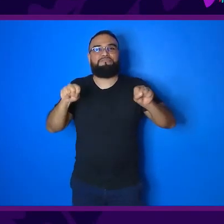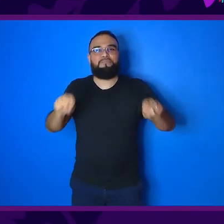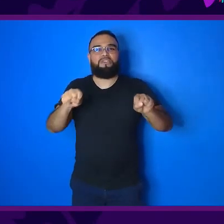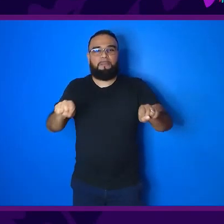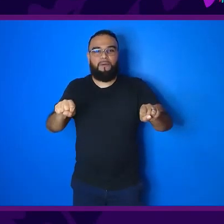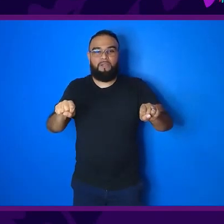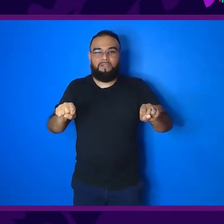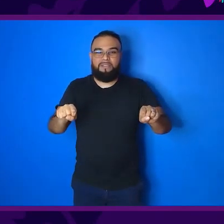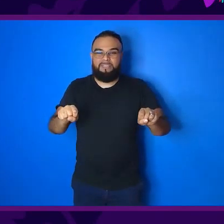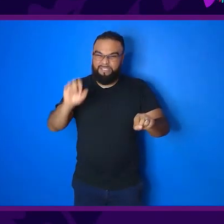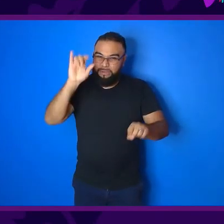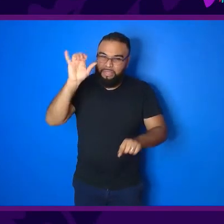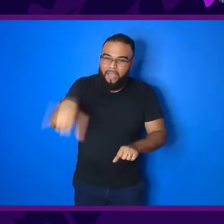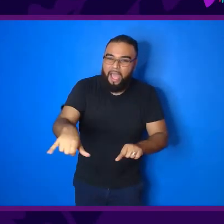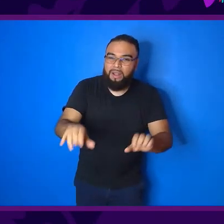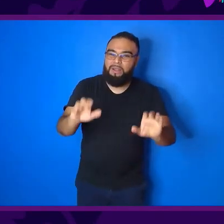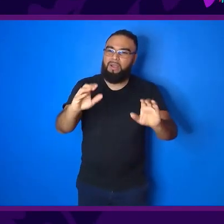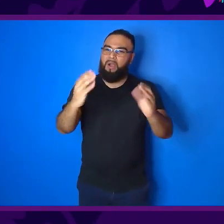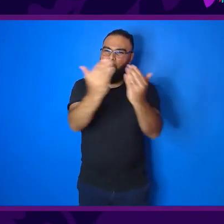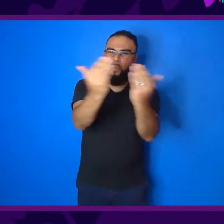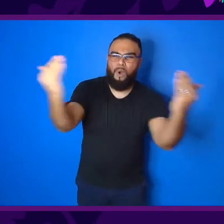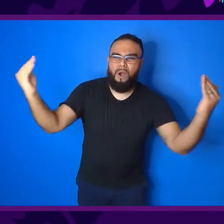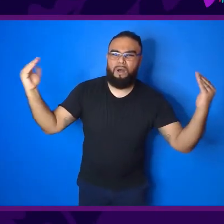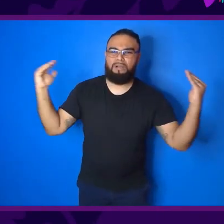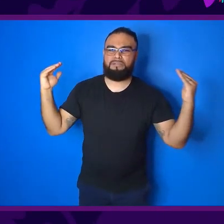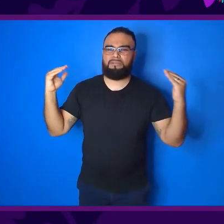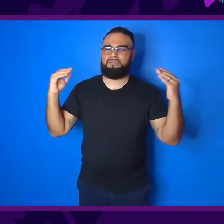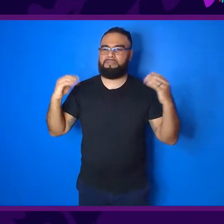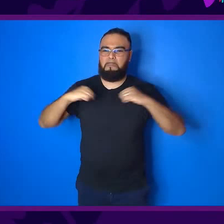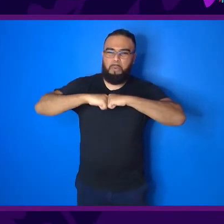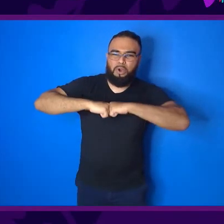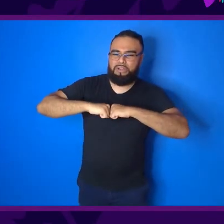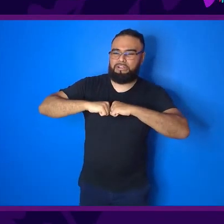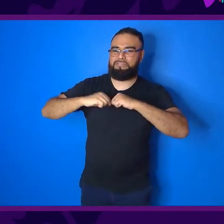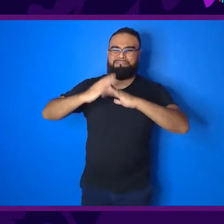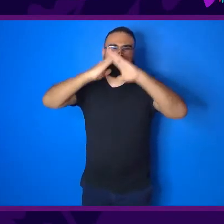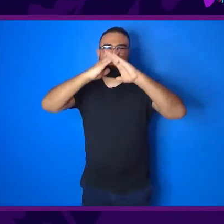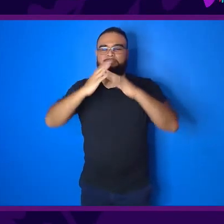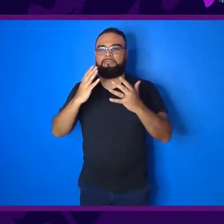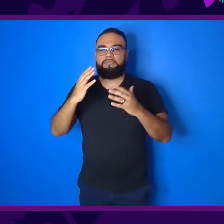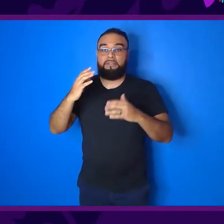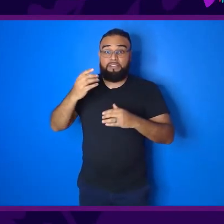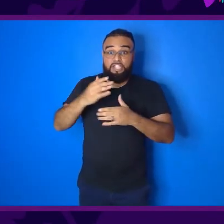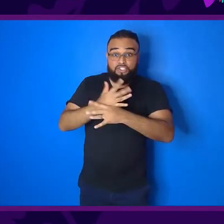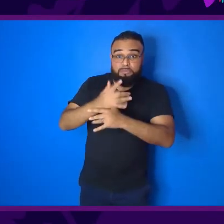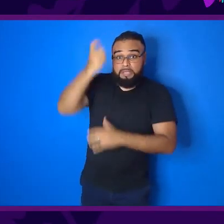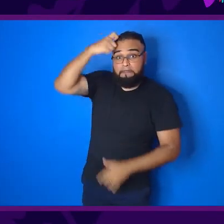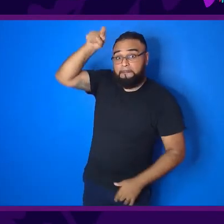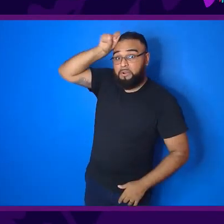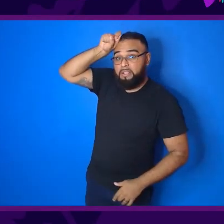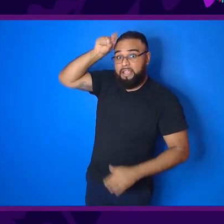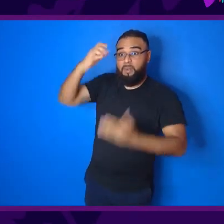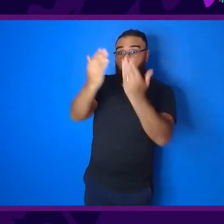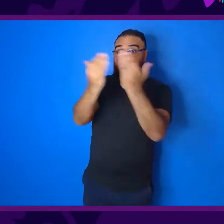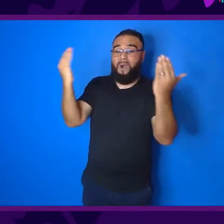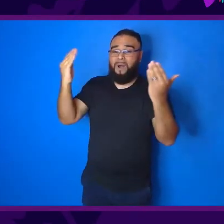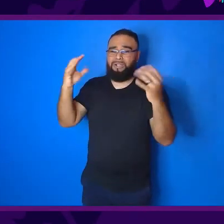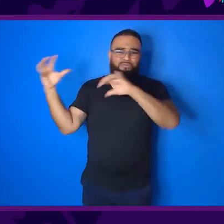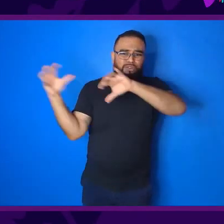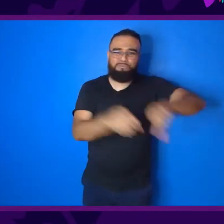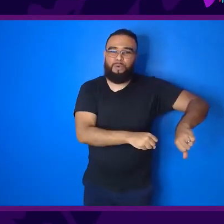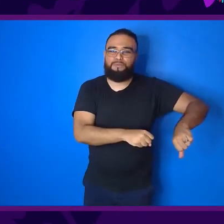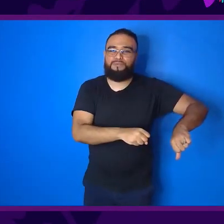borders. You know, we saw the Berlin Wall come down because we knew it didn't work. This wall will come down. So anyway, thank you for